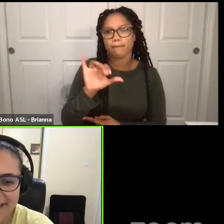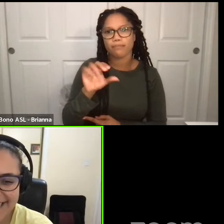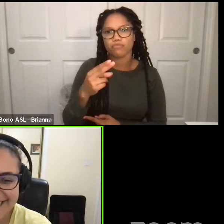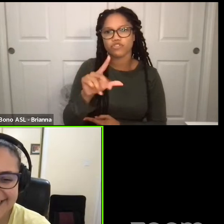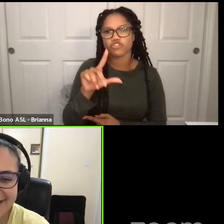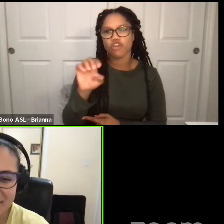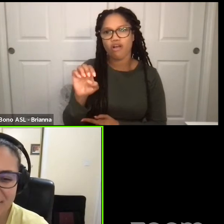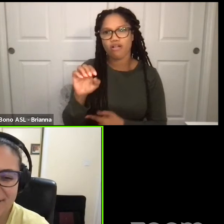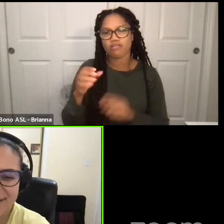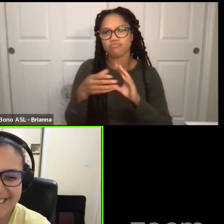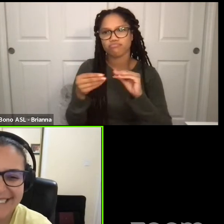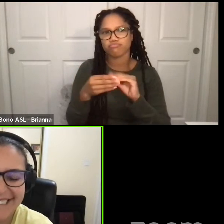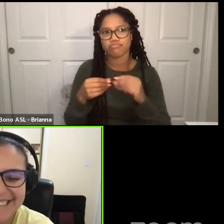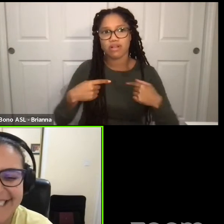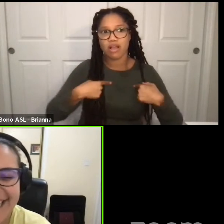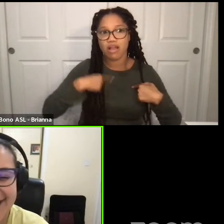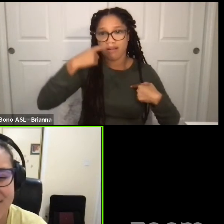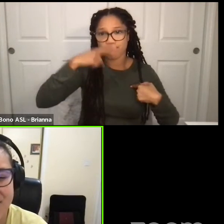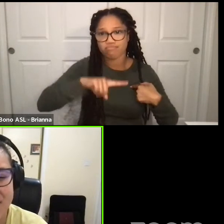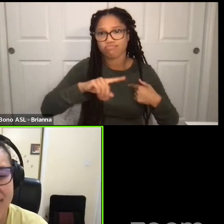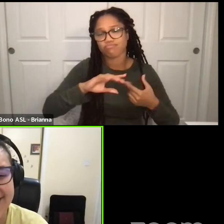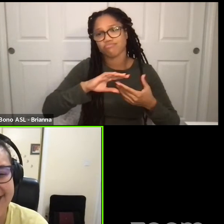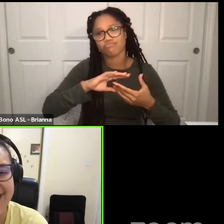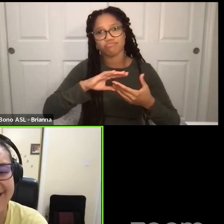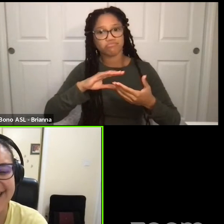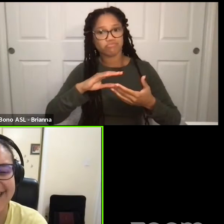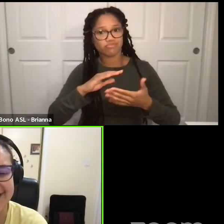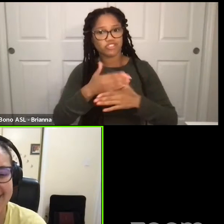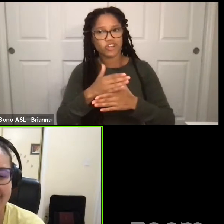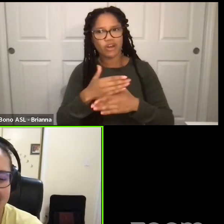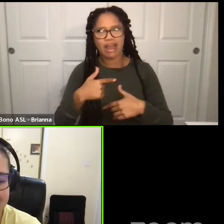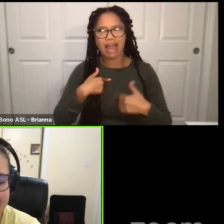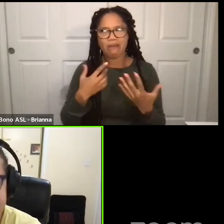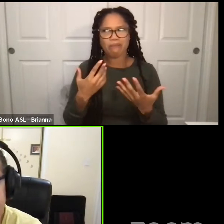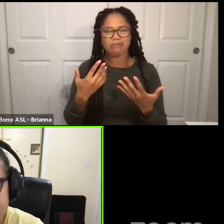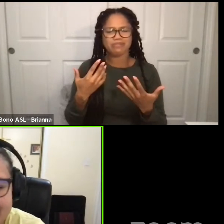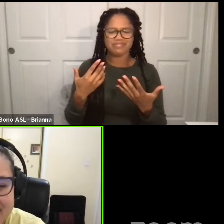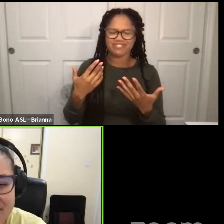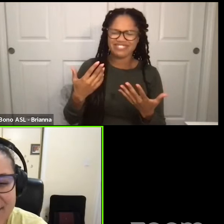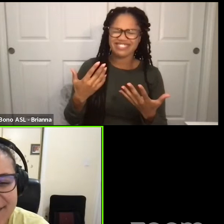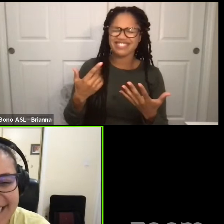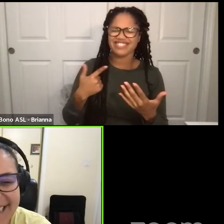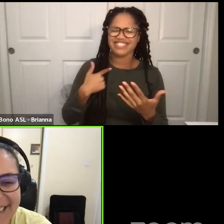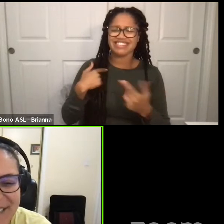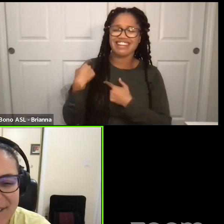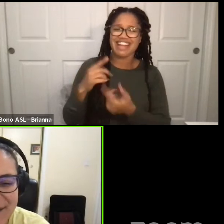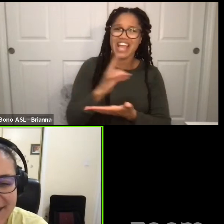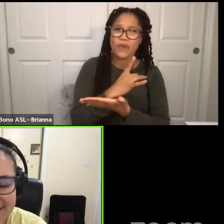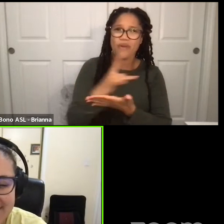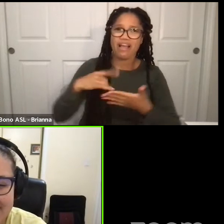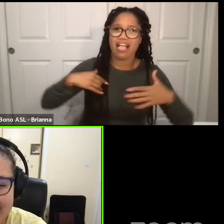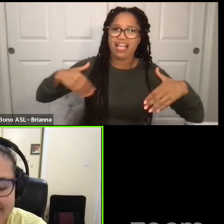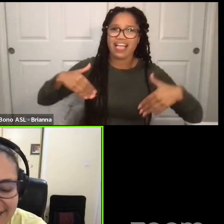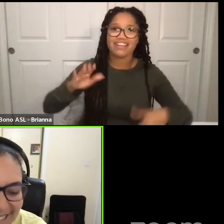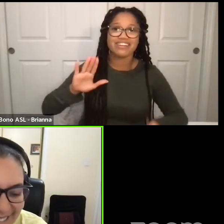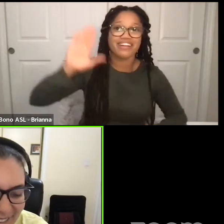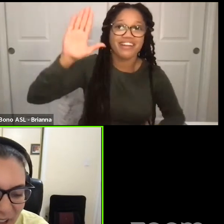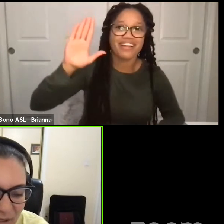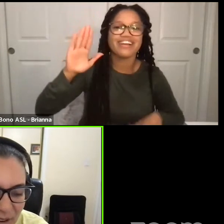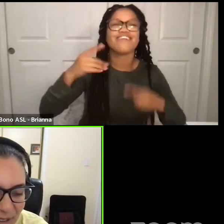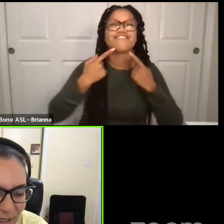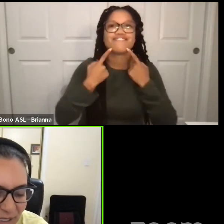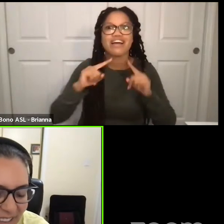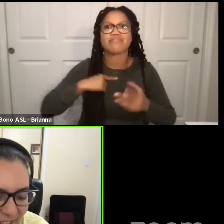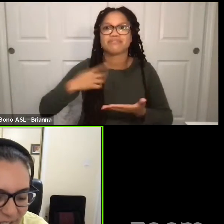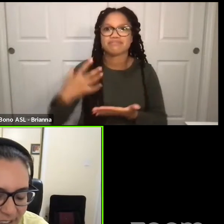I've been meaning to share my voice in this class for the past 8 weeks, and I haven't. So I'm glad I get the opportunity to now.